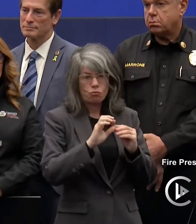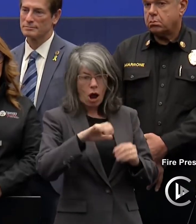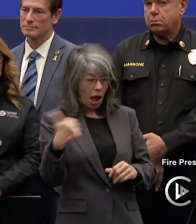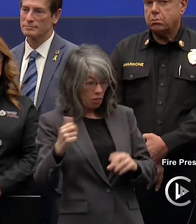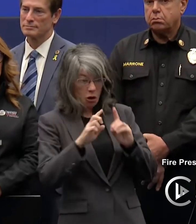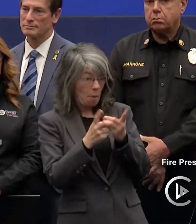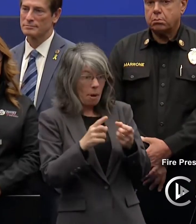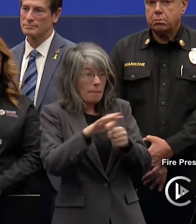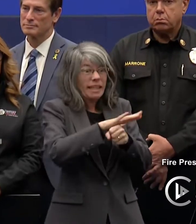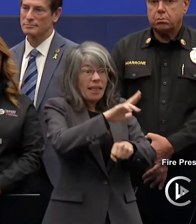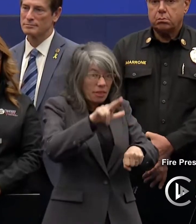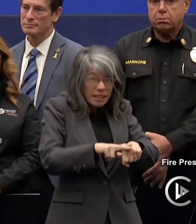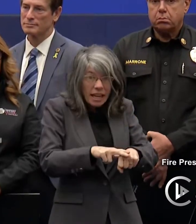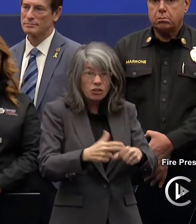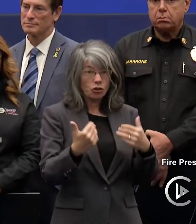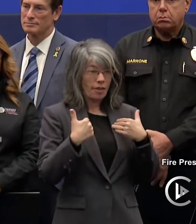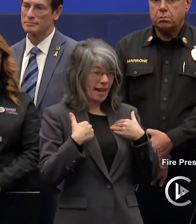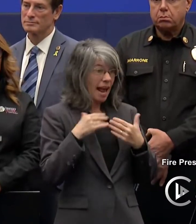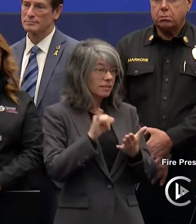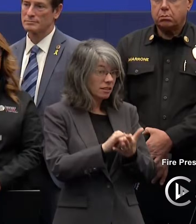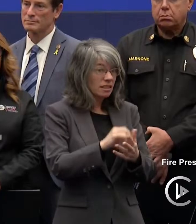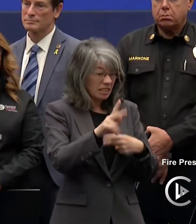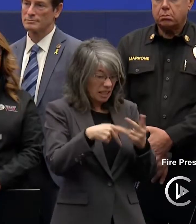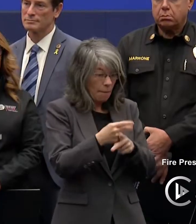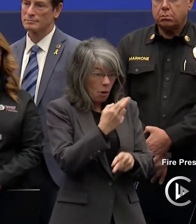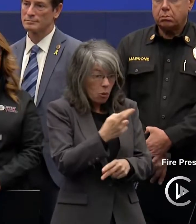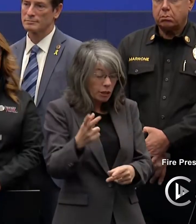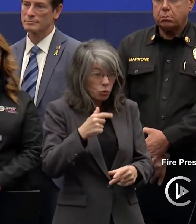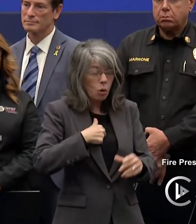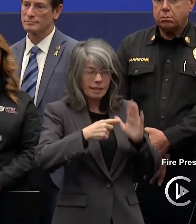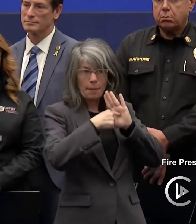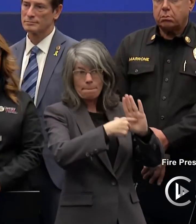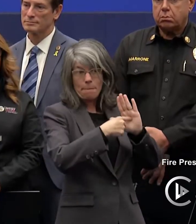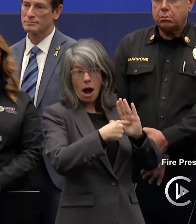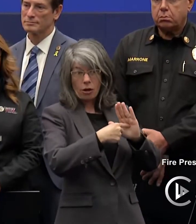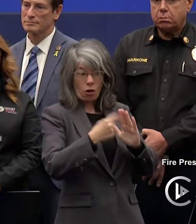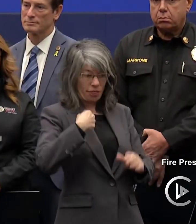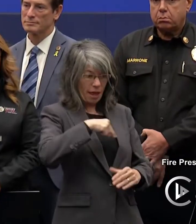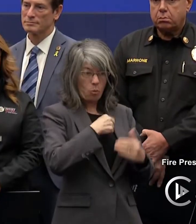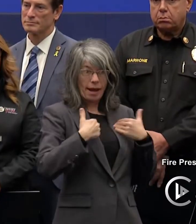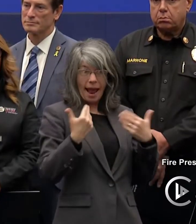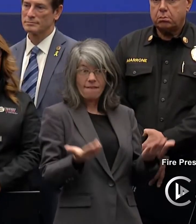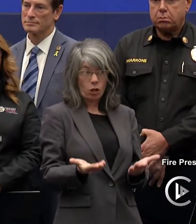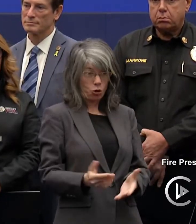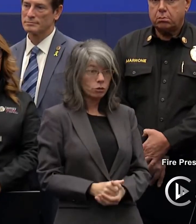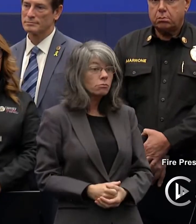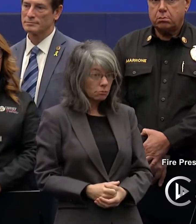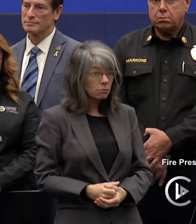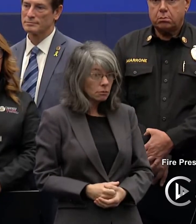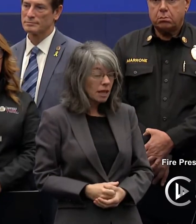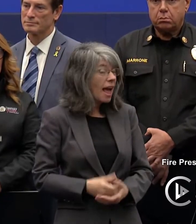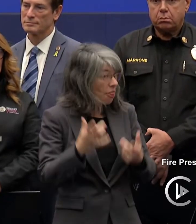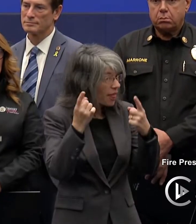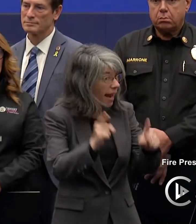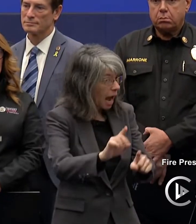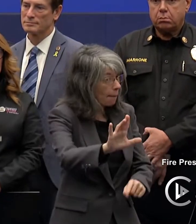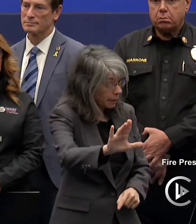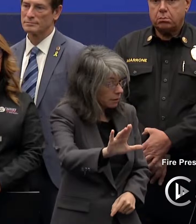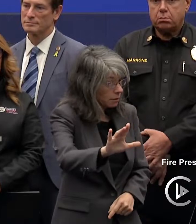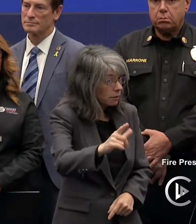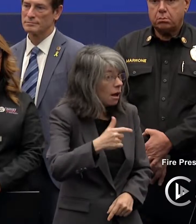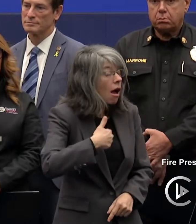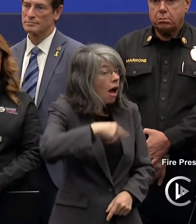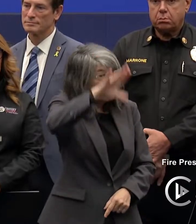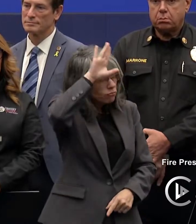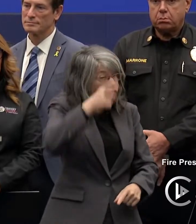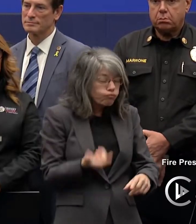in the nation that has the resource deployment model that we have. That happened. Our